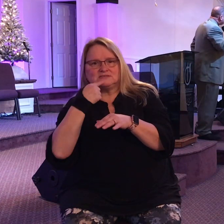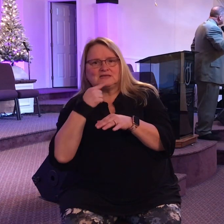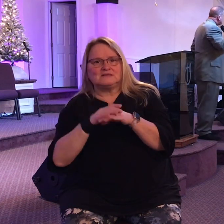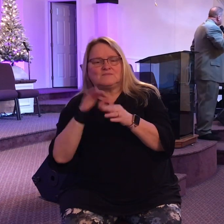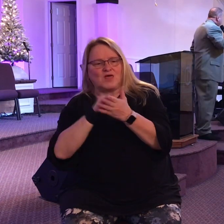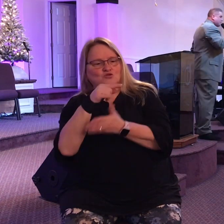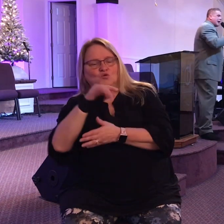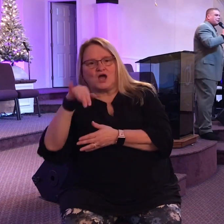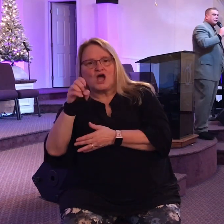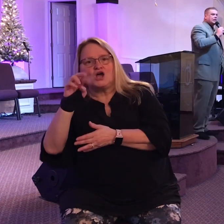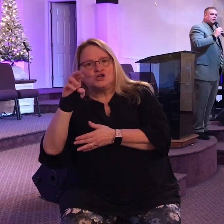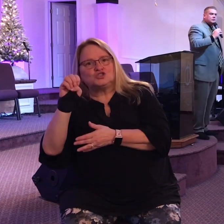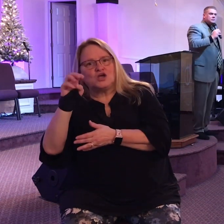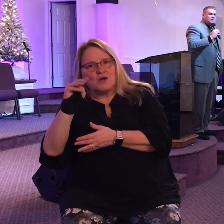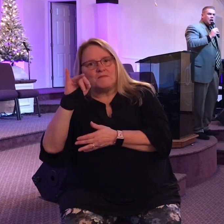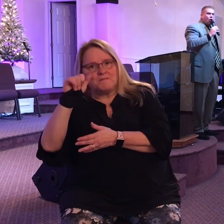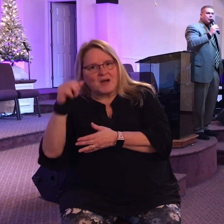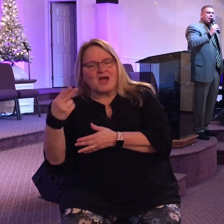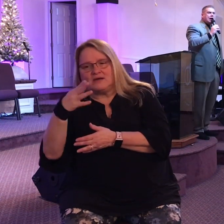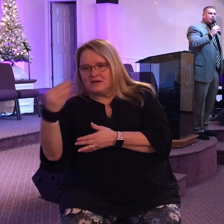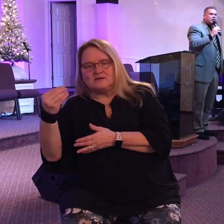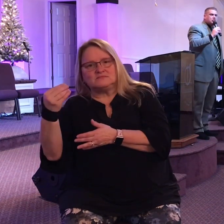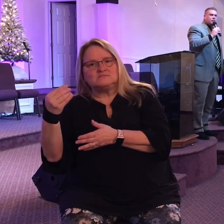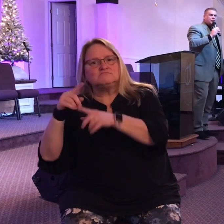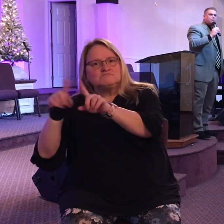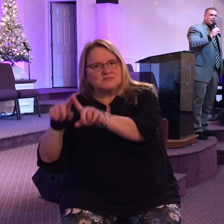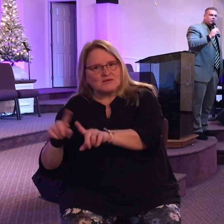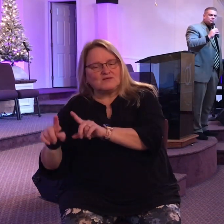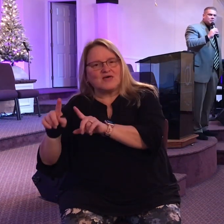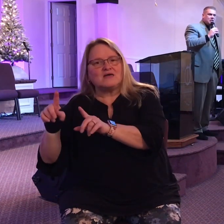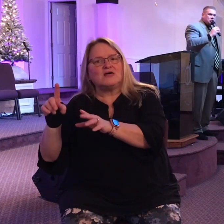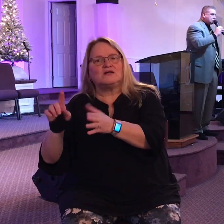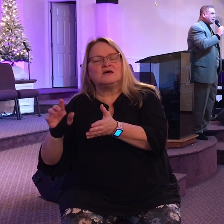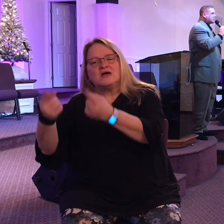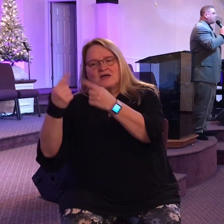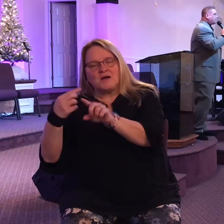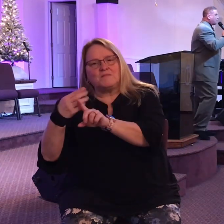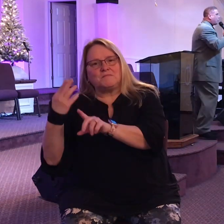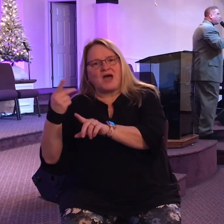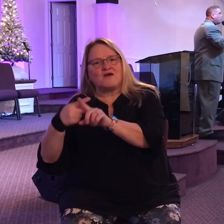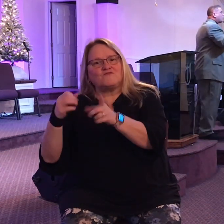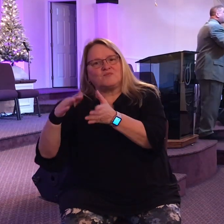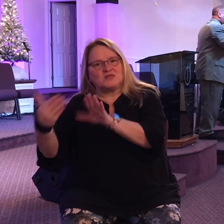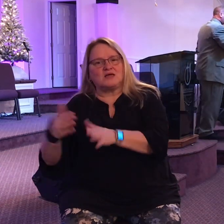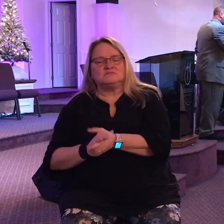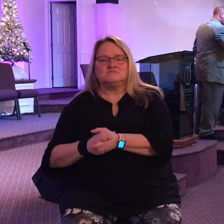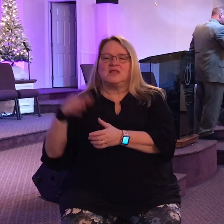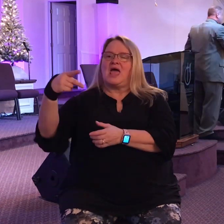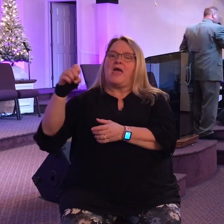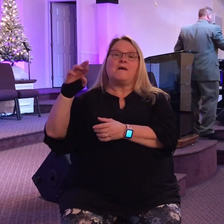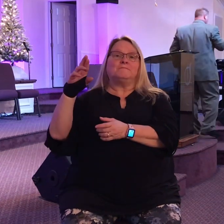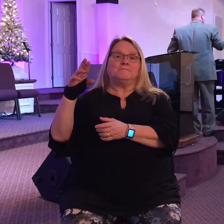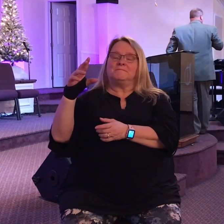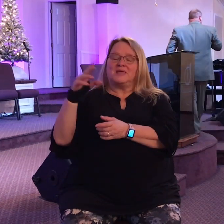am? Big mouth Peter. Open mouth and insert foot Peter speaks up and for one of the rare